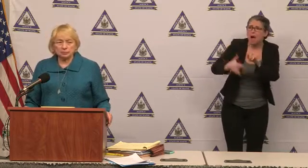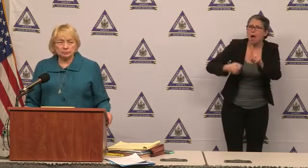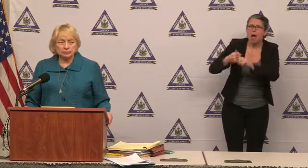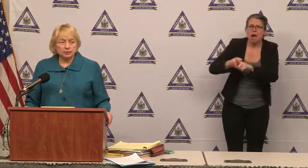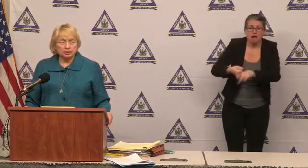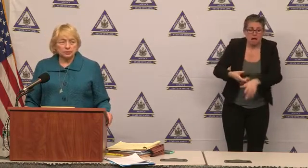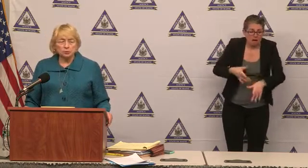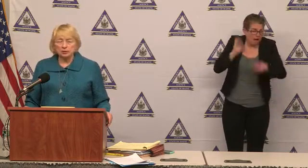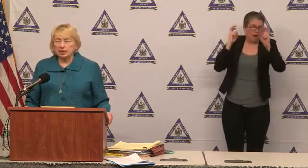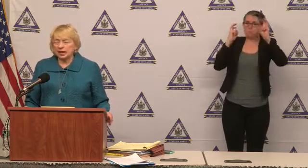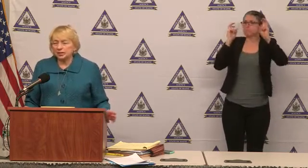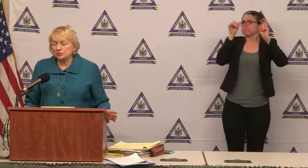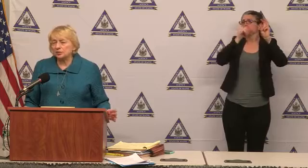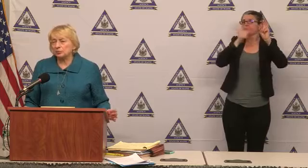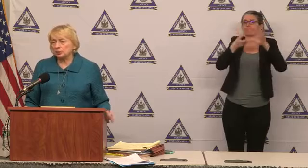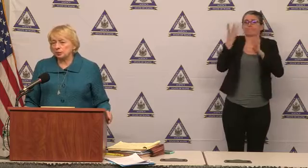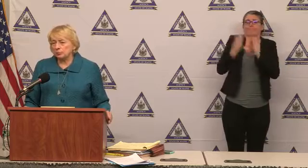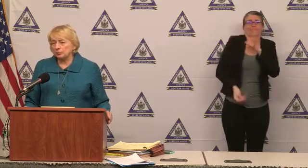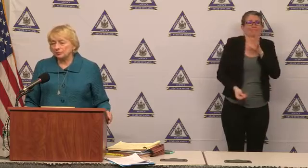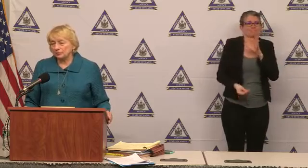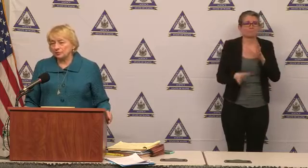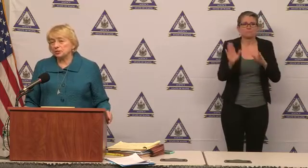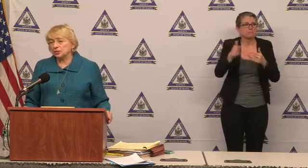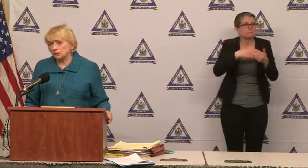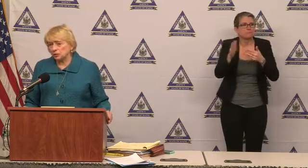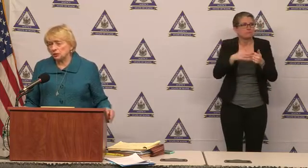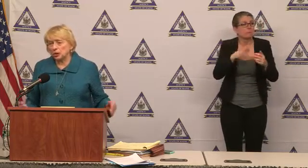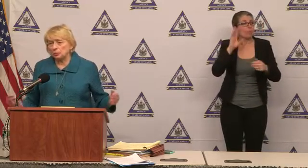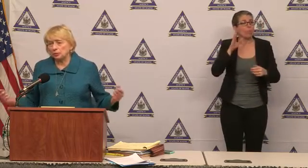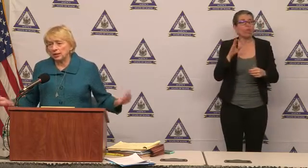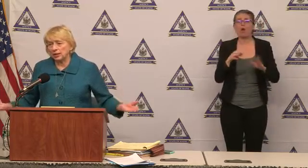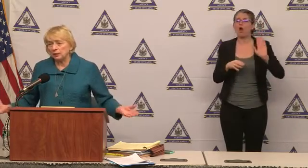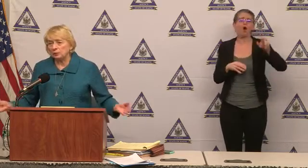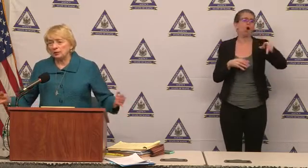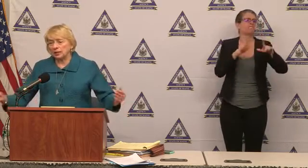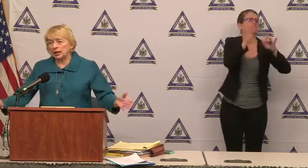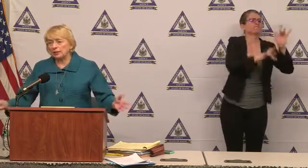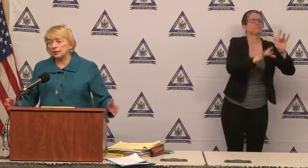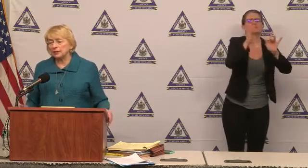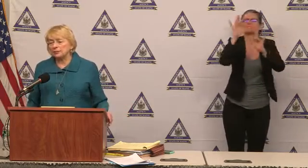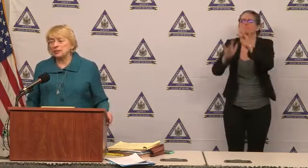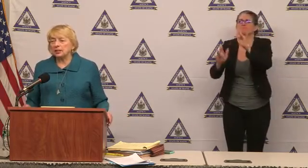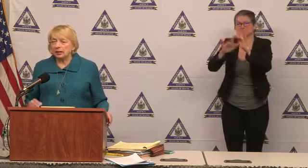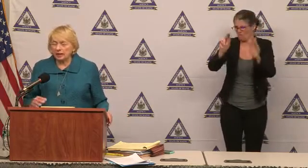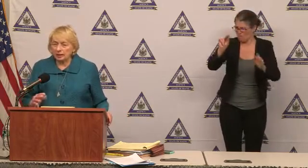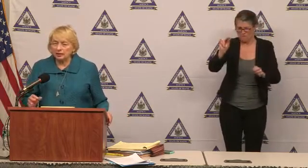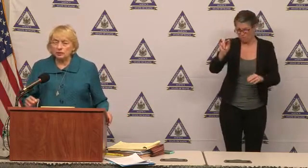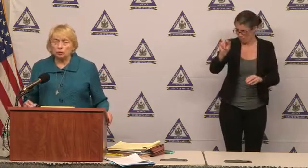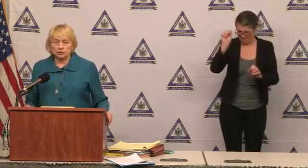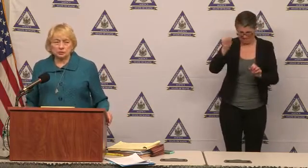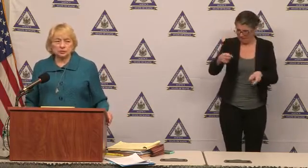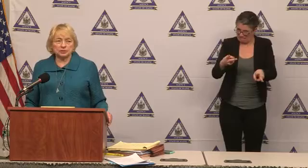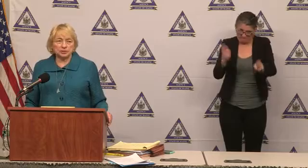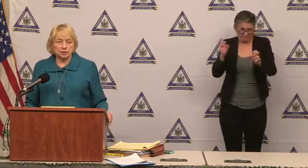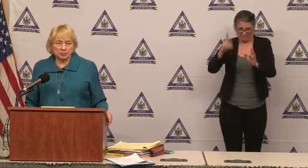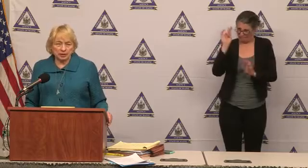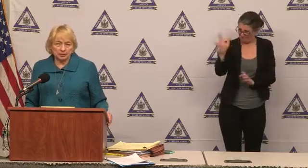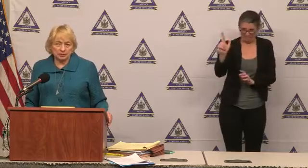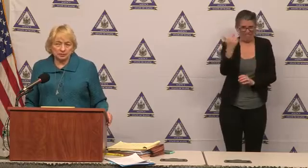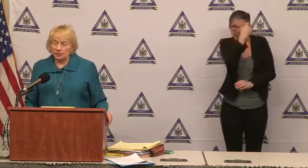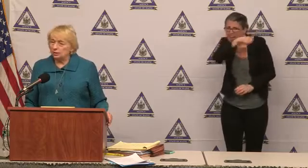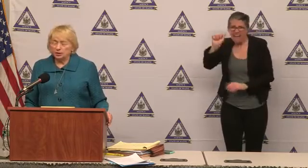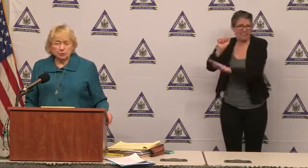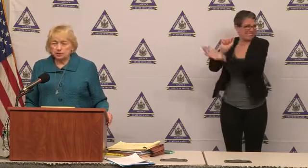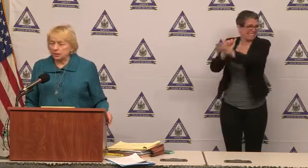anywhere. So we're asking the Maine people to continue to comply with our guidelines and our orders and